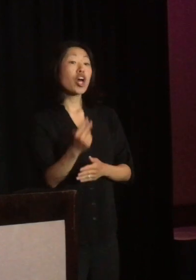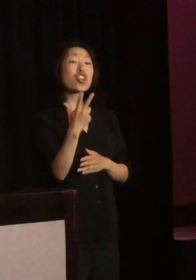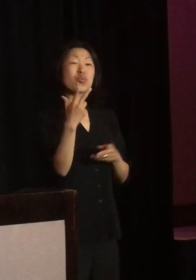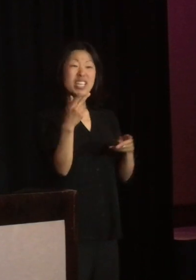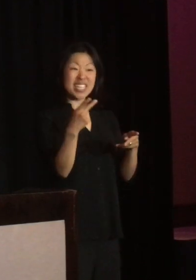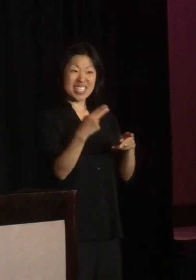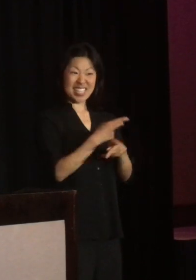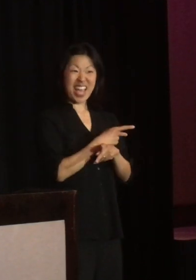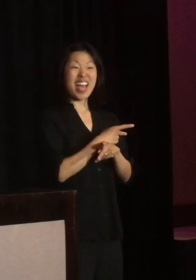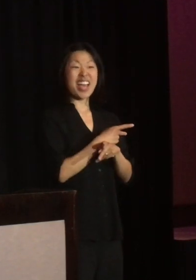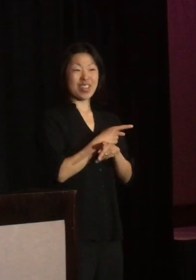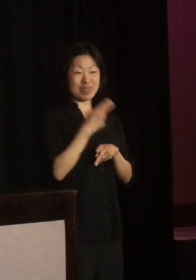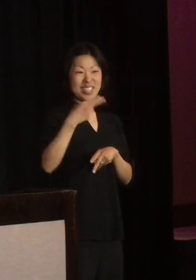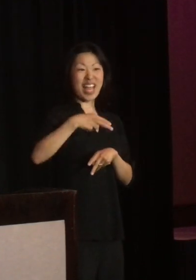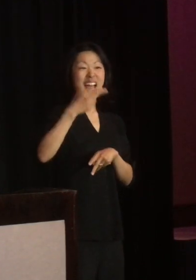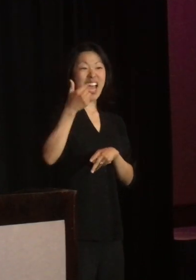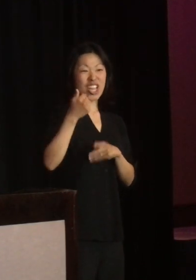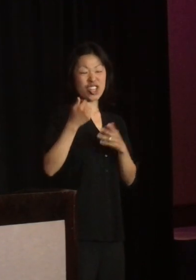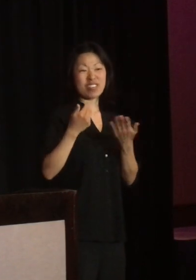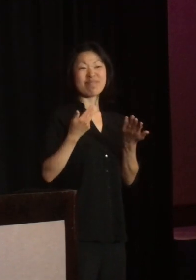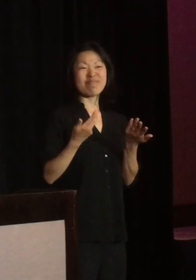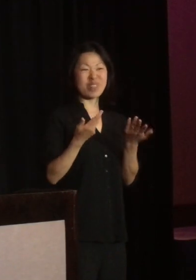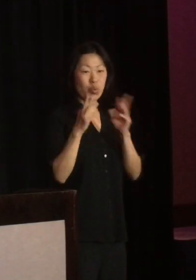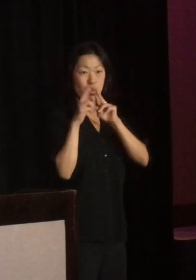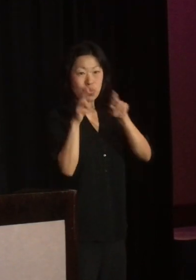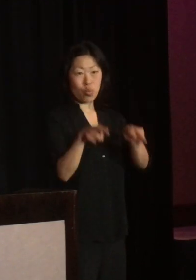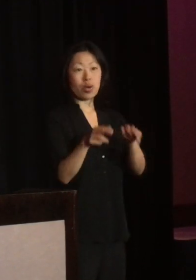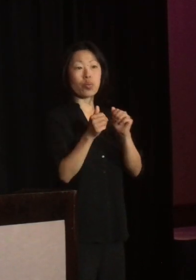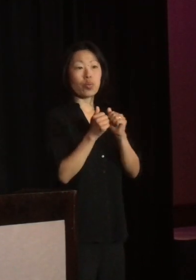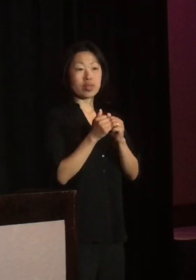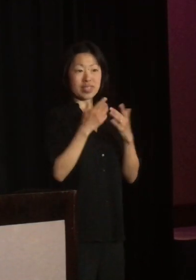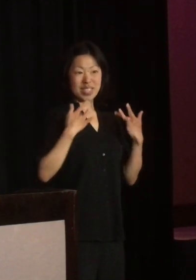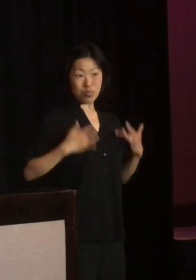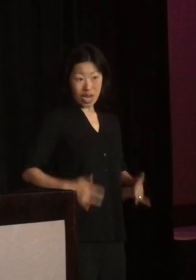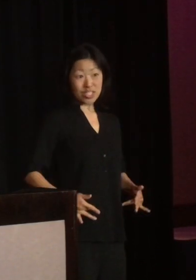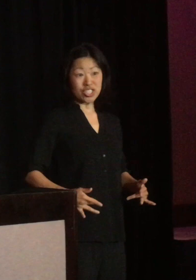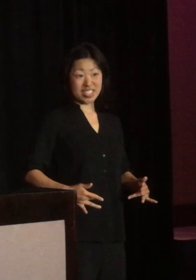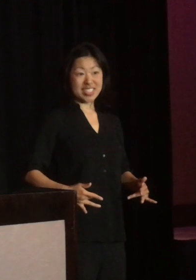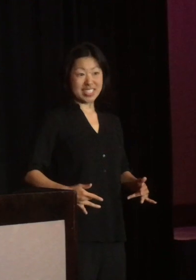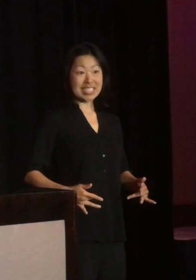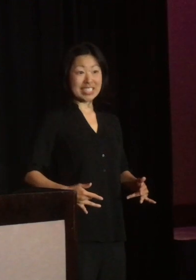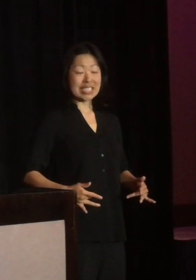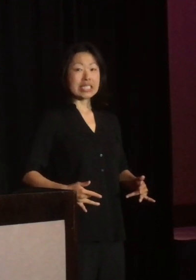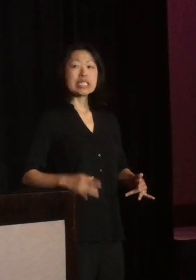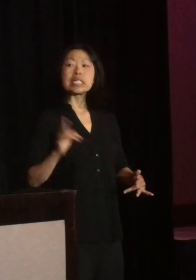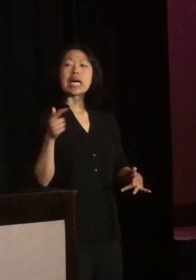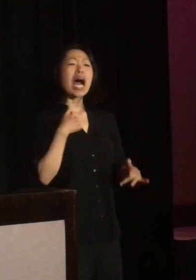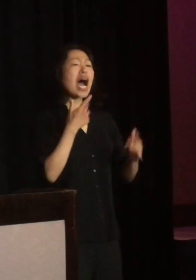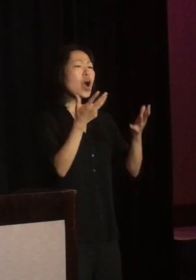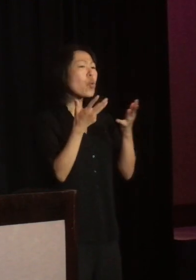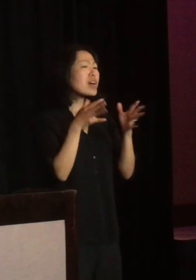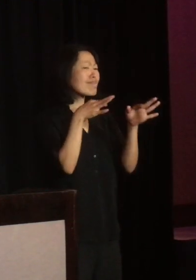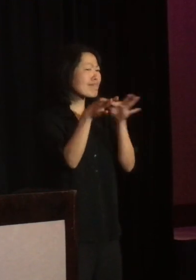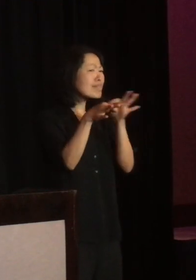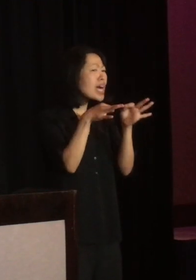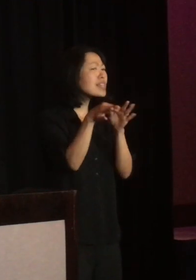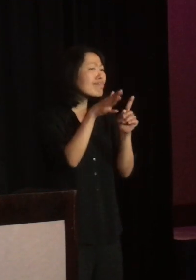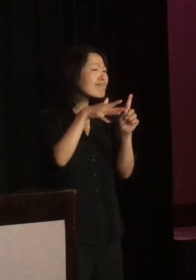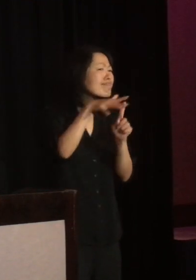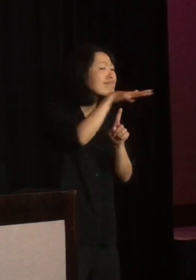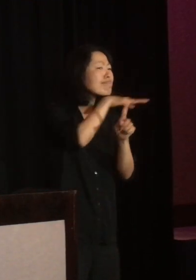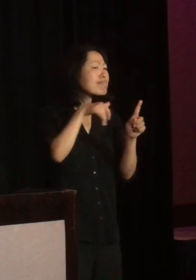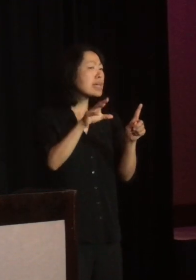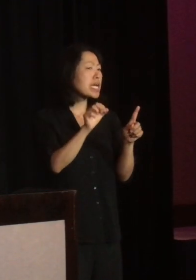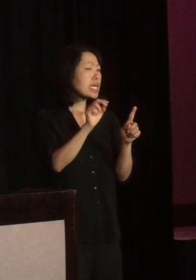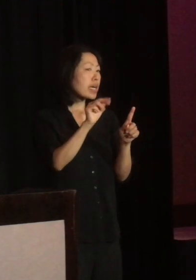likelihood of at least reporting on kind of depression. I want to really contextualize that and normalize this. I think for many of us who've been